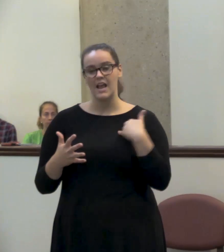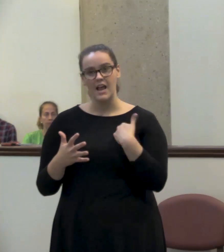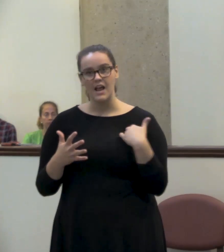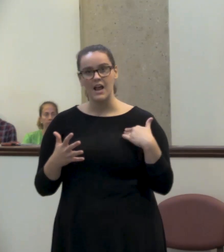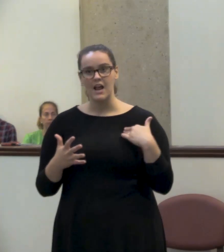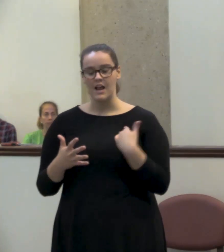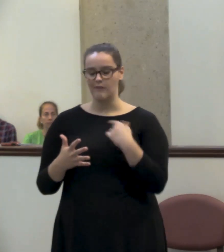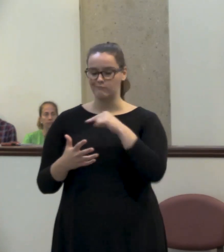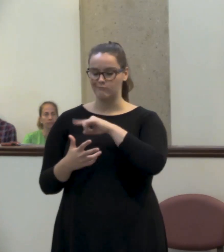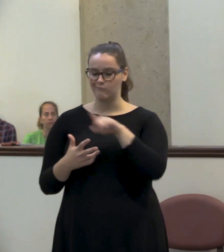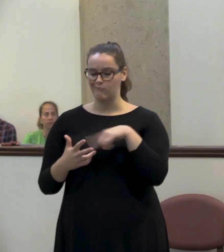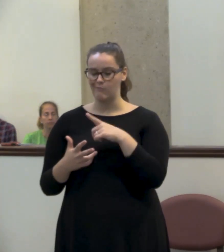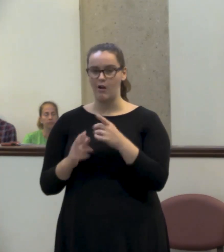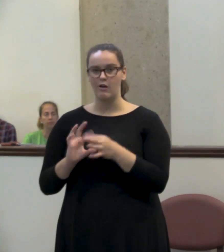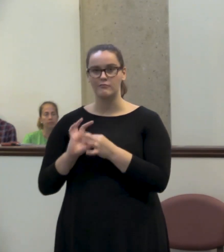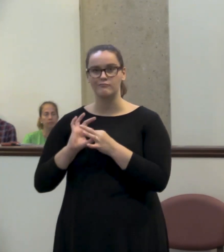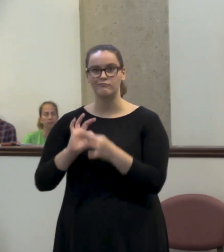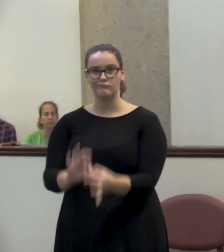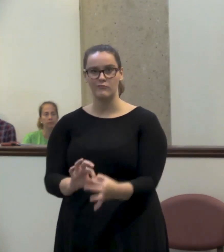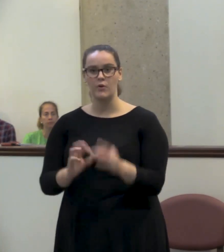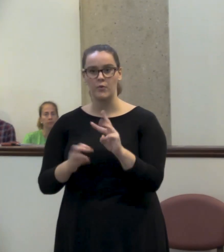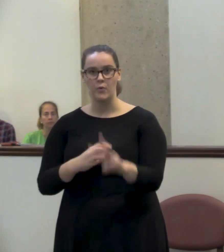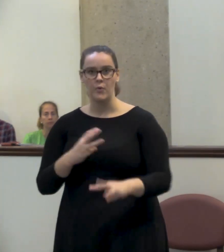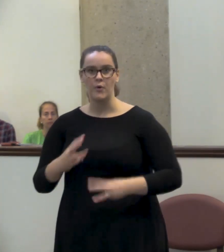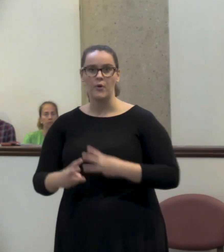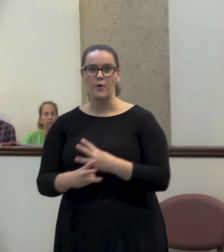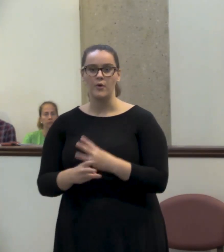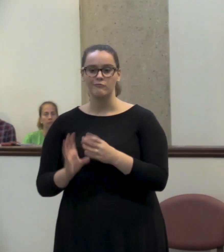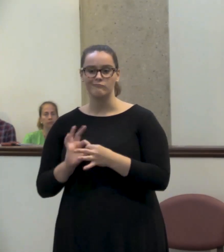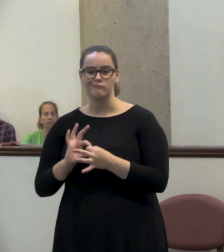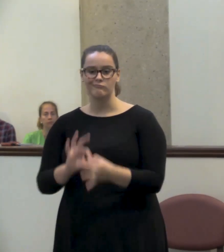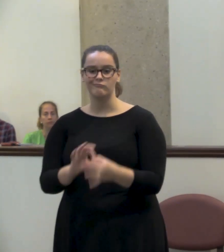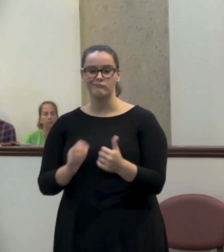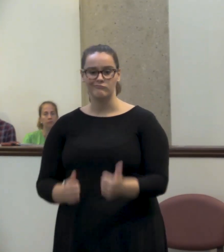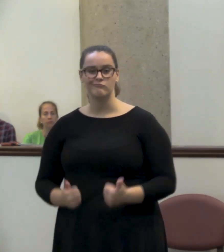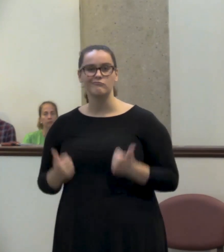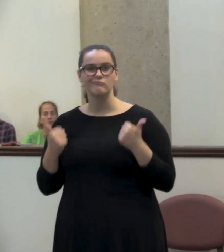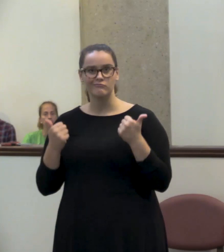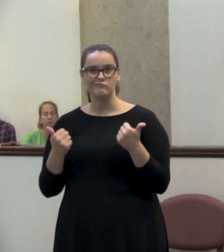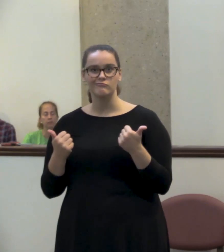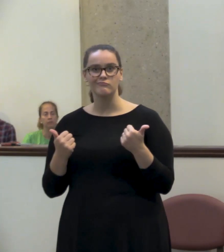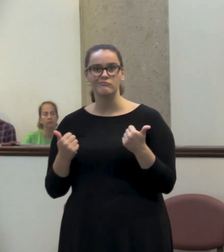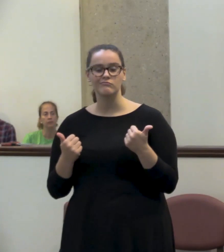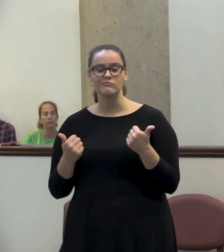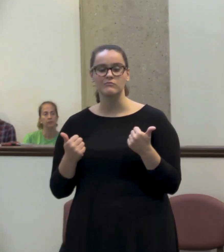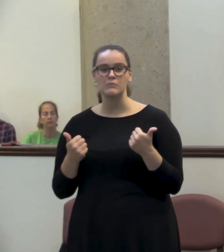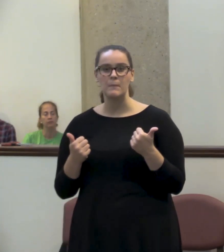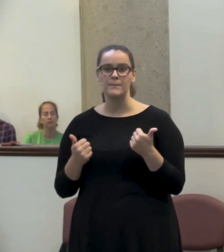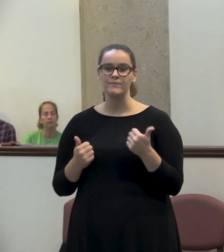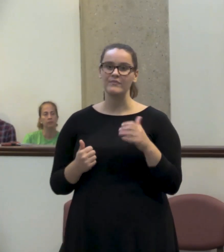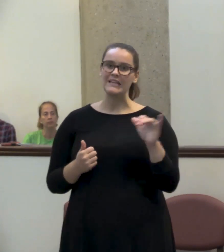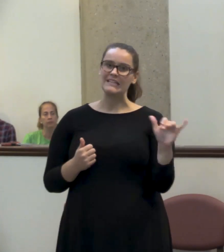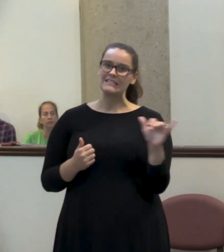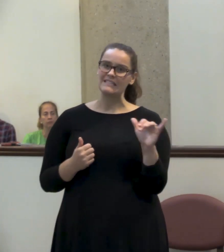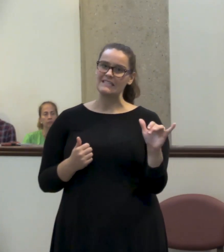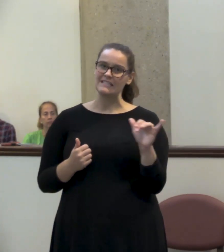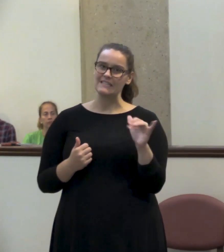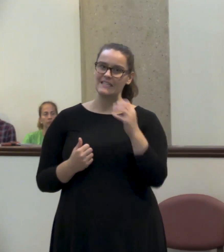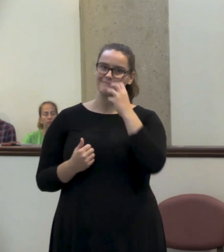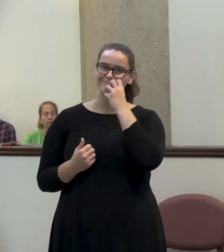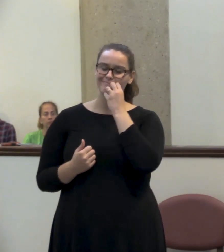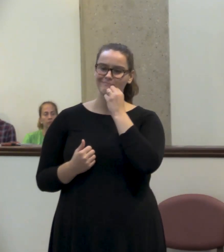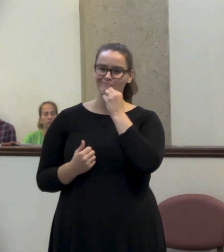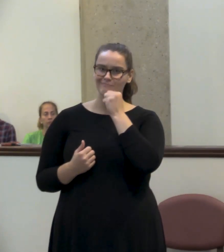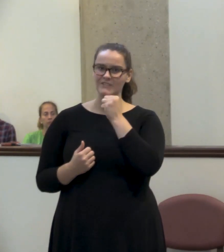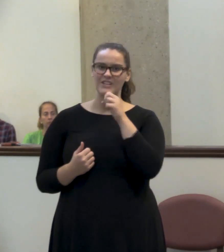are bound to each other within life's cosmic web. And this same value is deeply